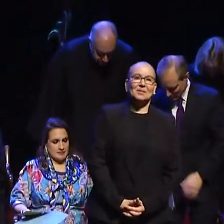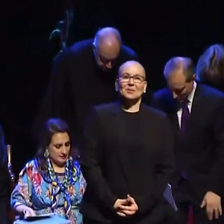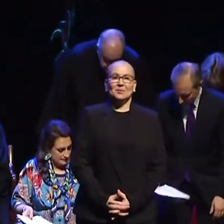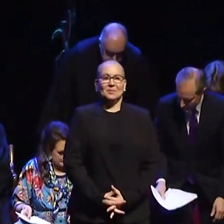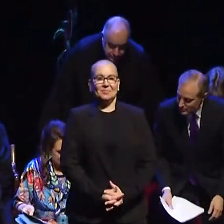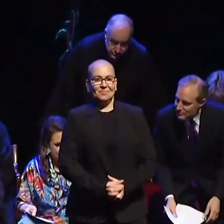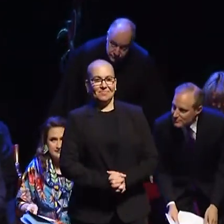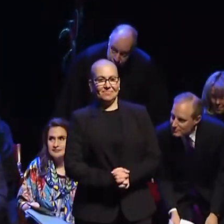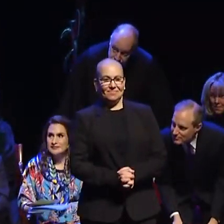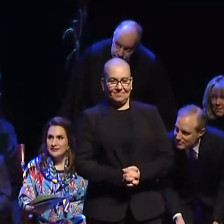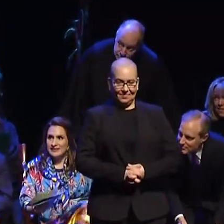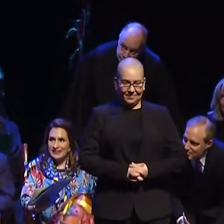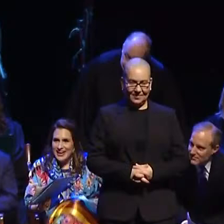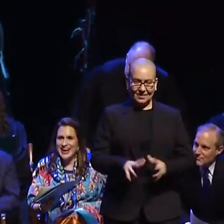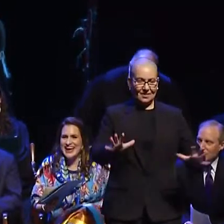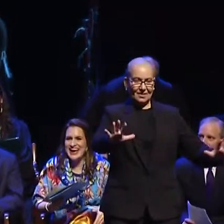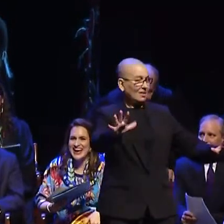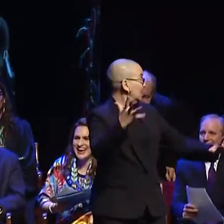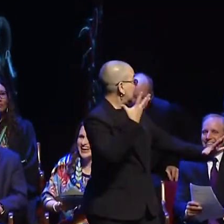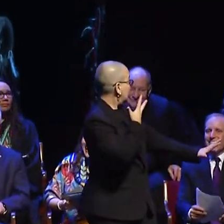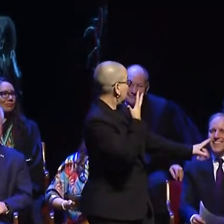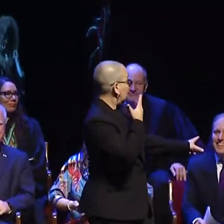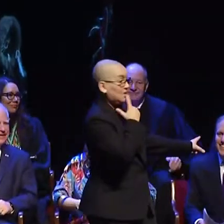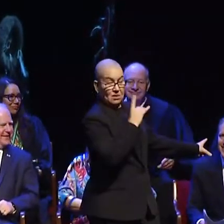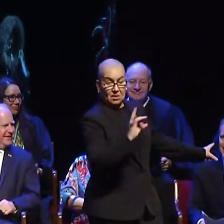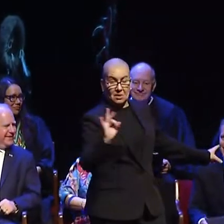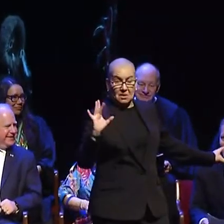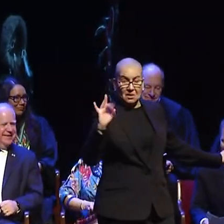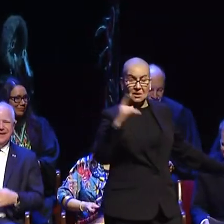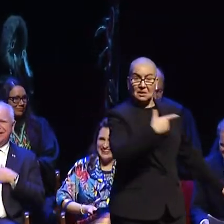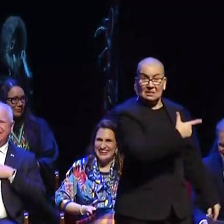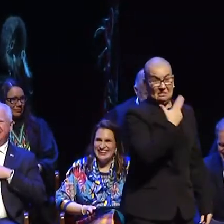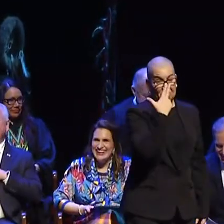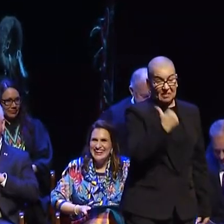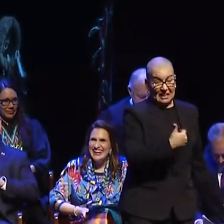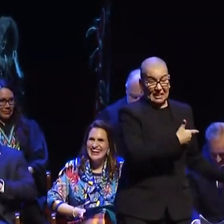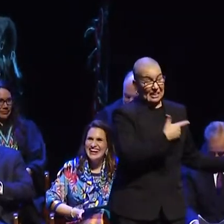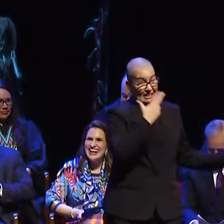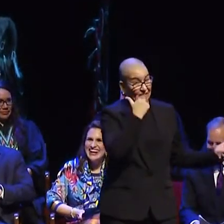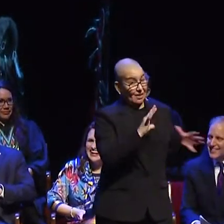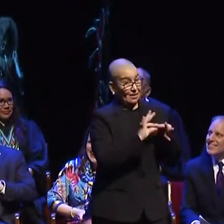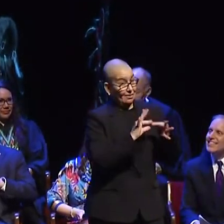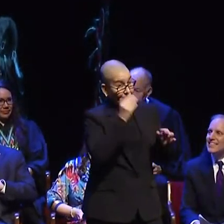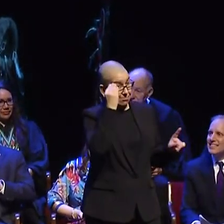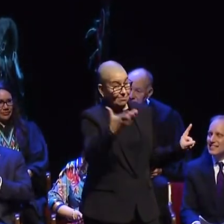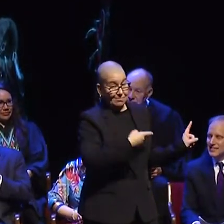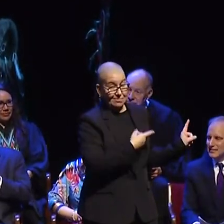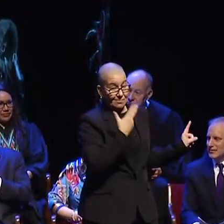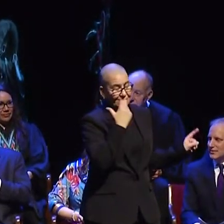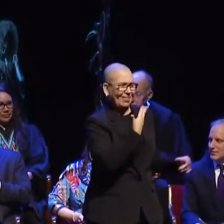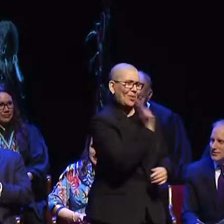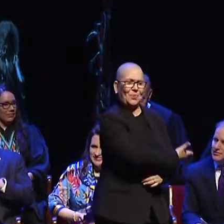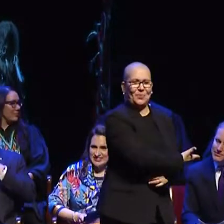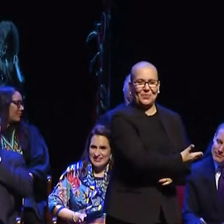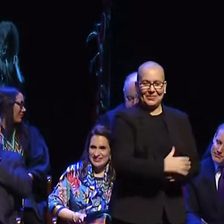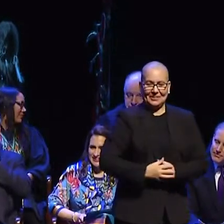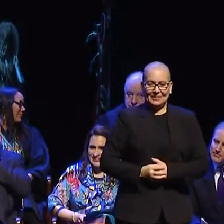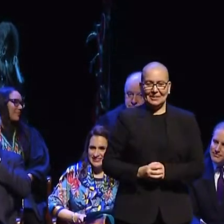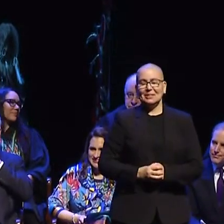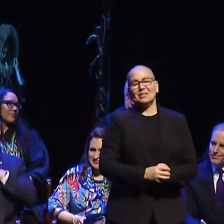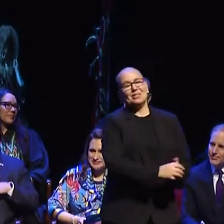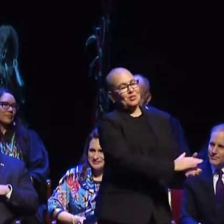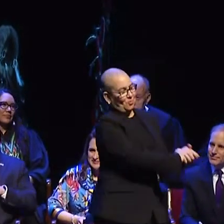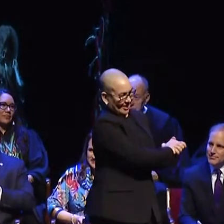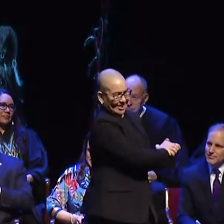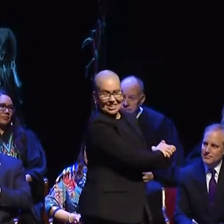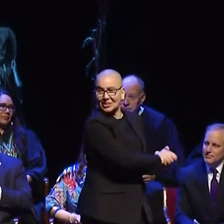You may want to try some stand-up at the Acme Comedy Store. That's pretty good stuff there. Thank you, Julie. Congratulations. I would